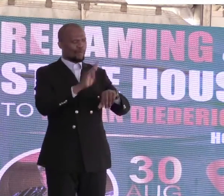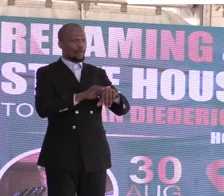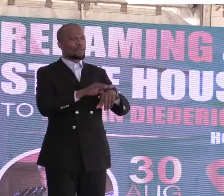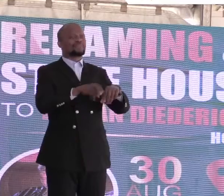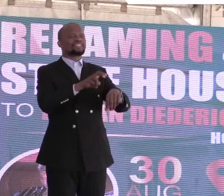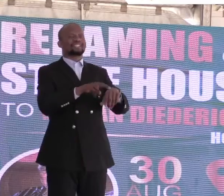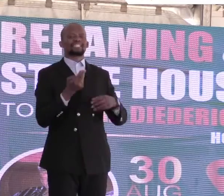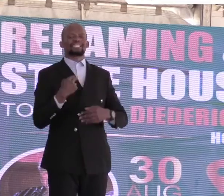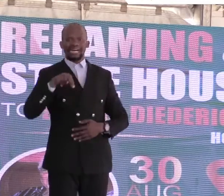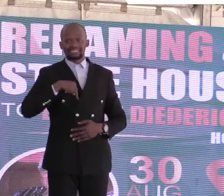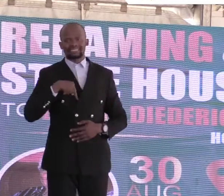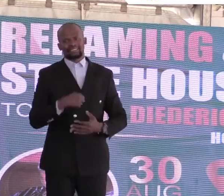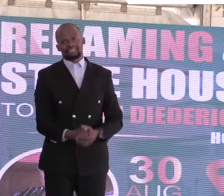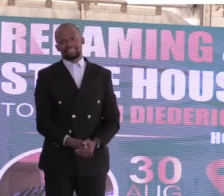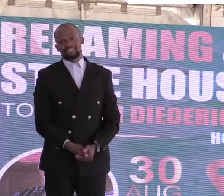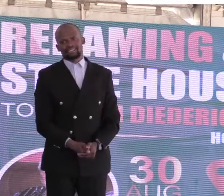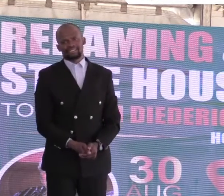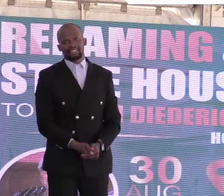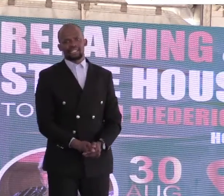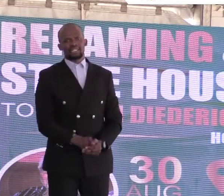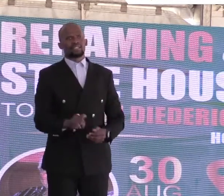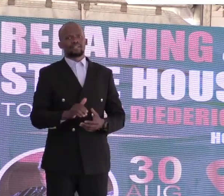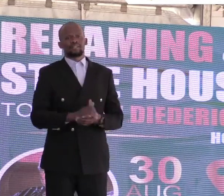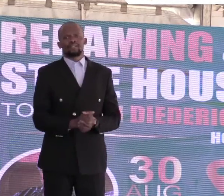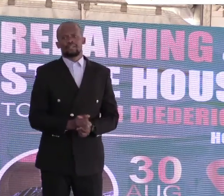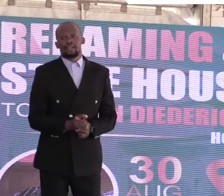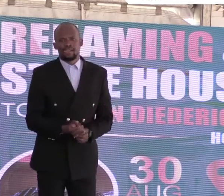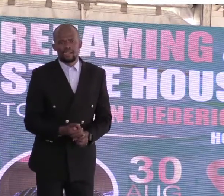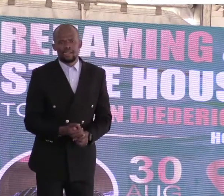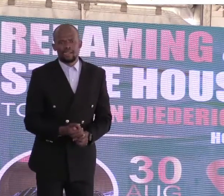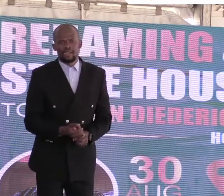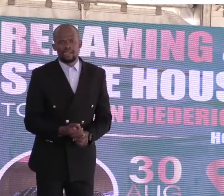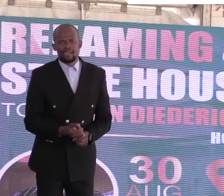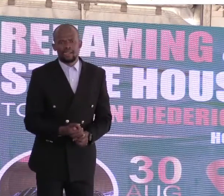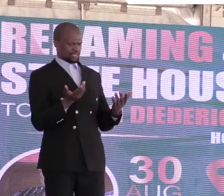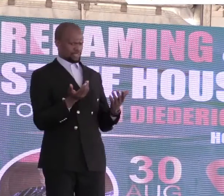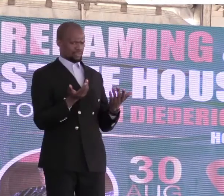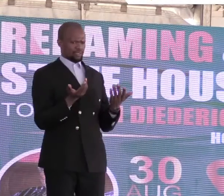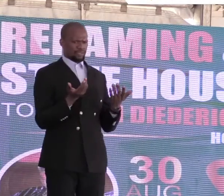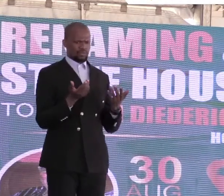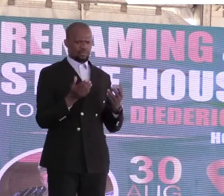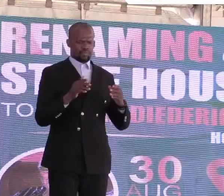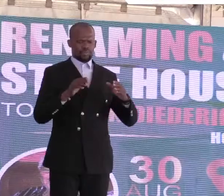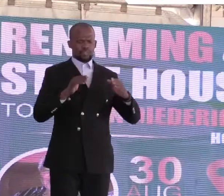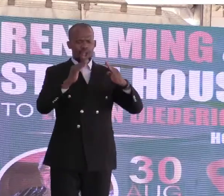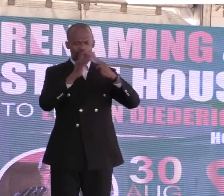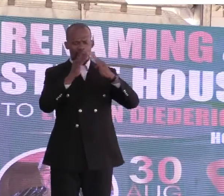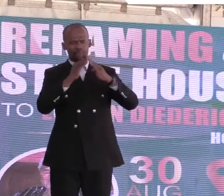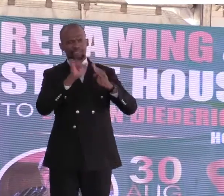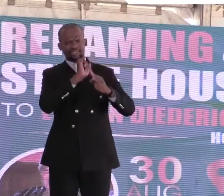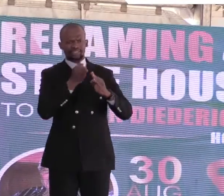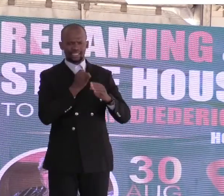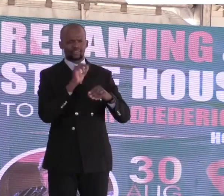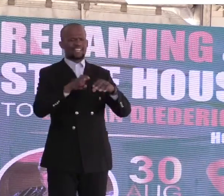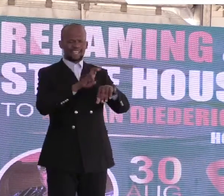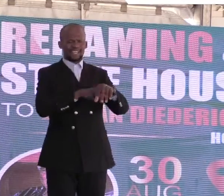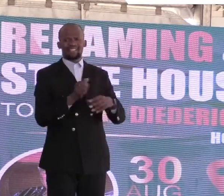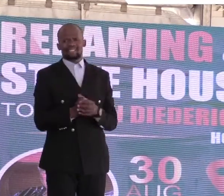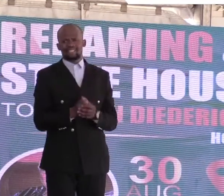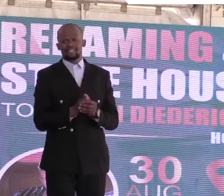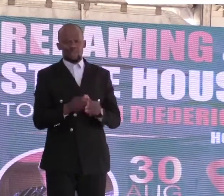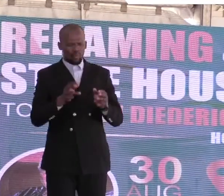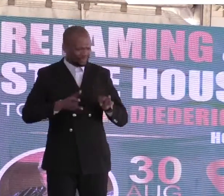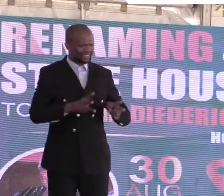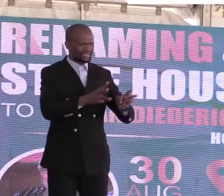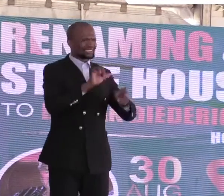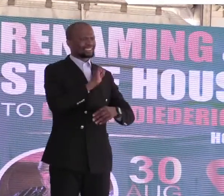us in our bedrooms, need us in our household, need us on our